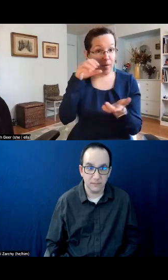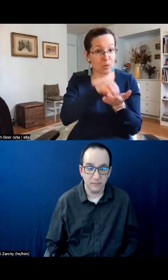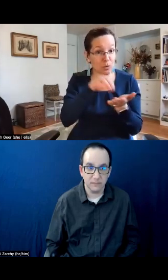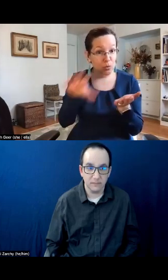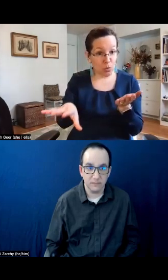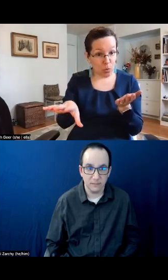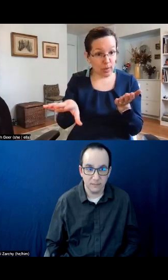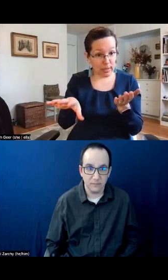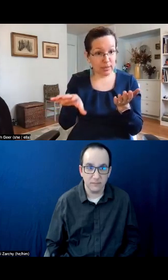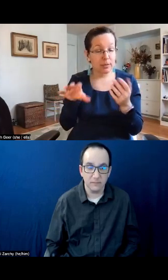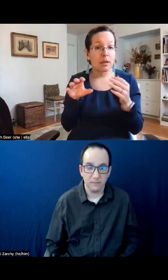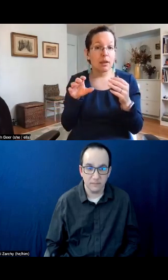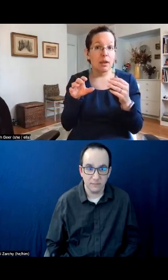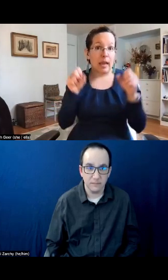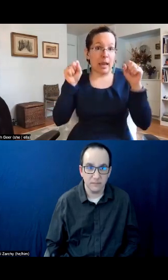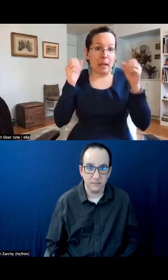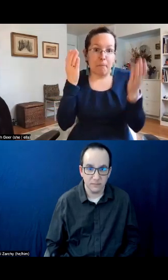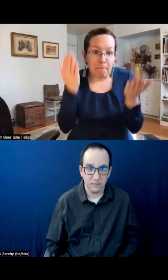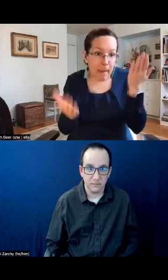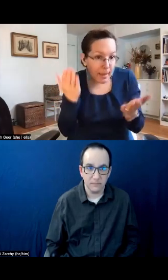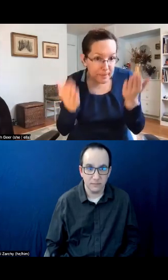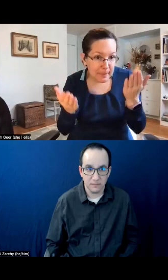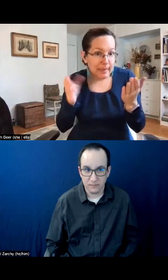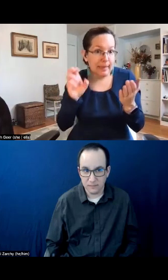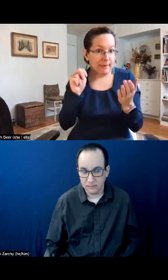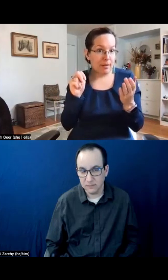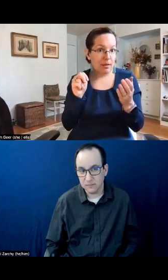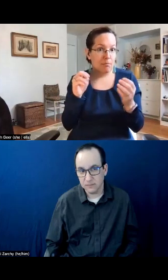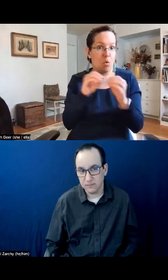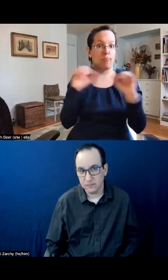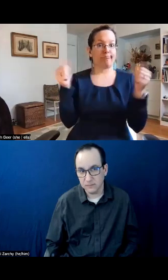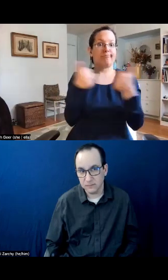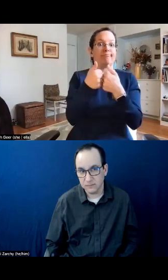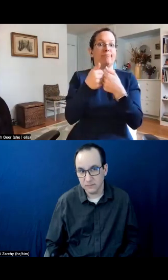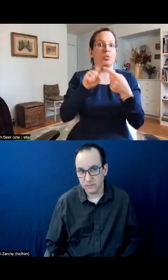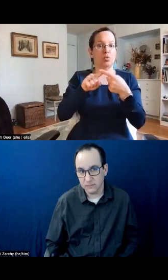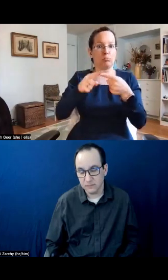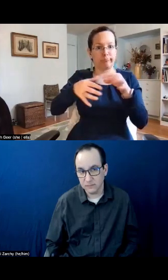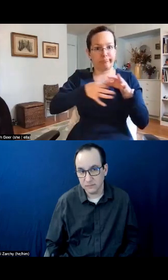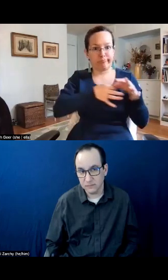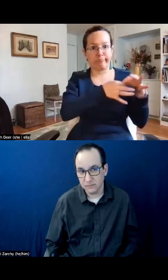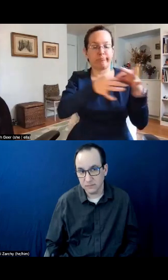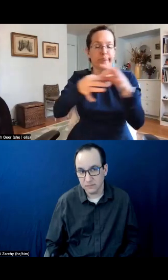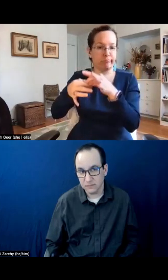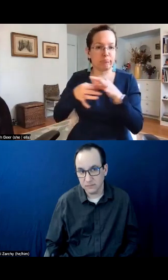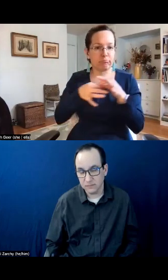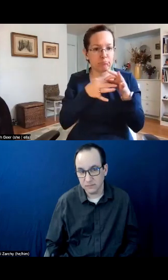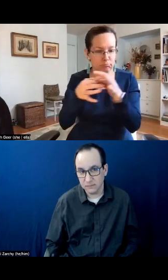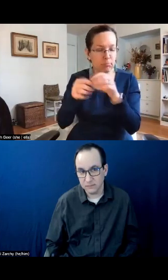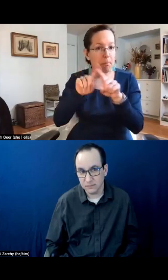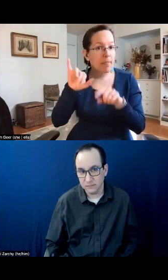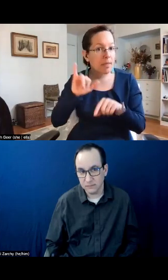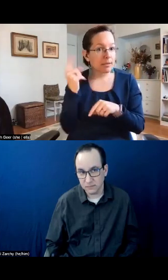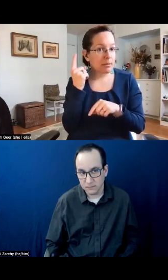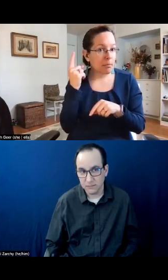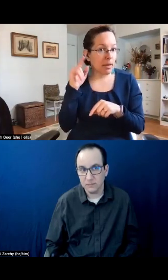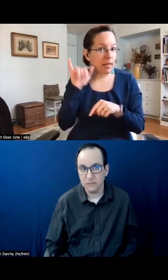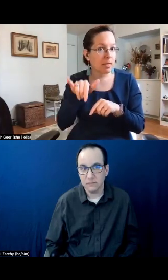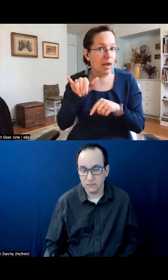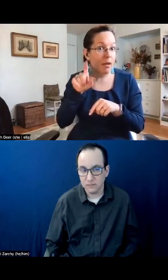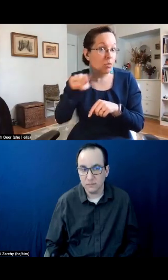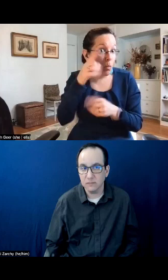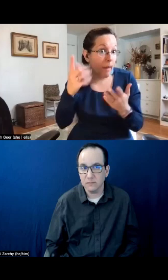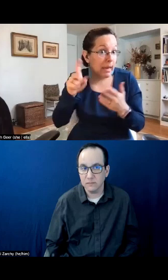to come on board later. If you're working with language deprived students, However, it may be an even bigger challenge for them